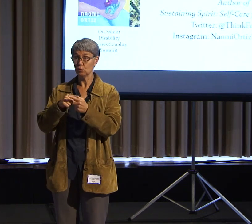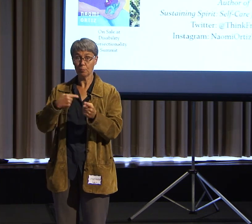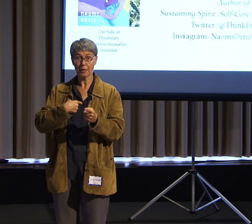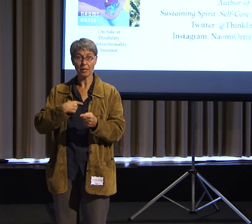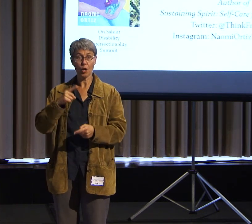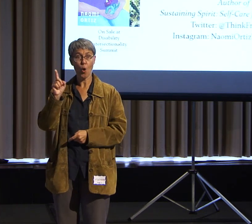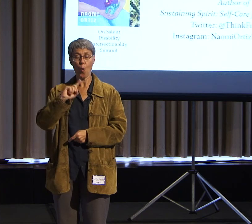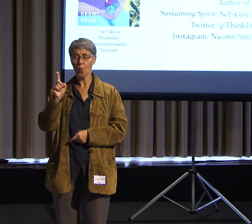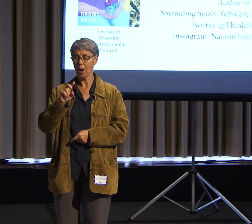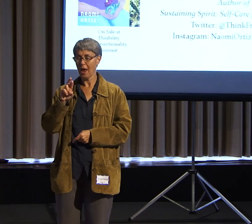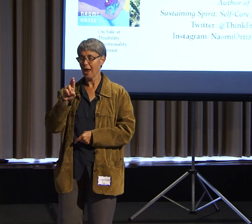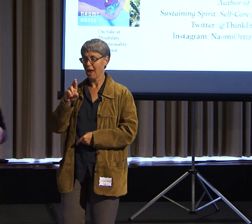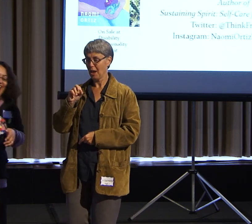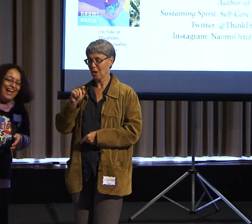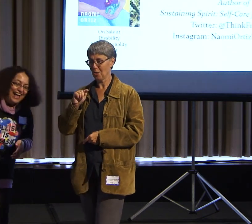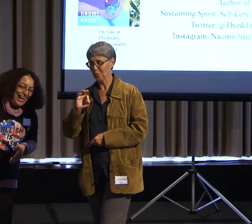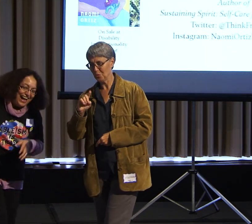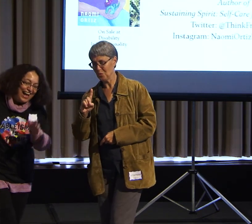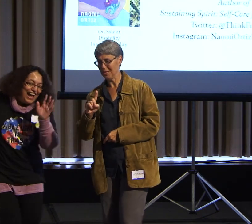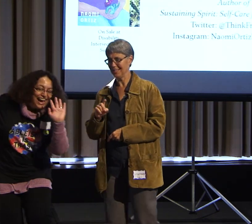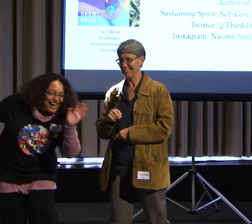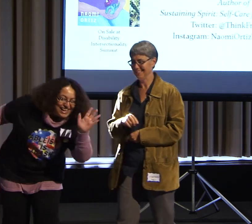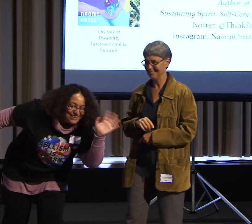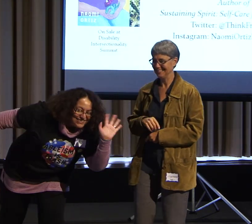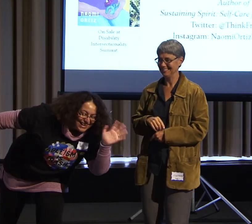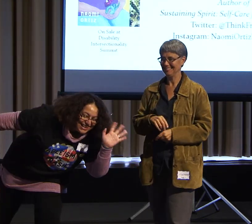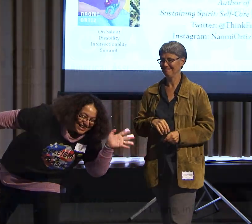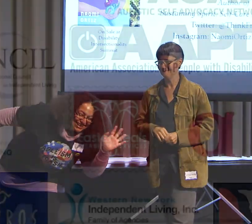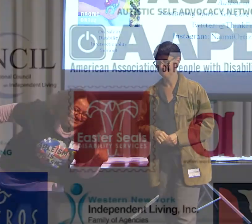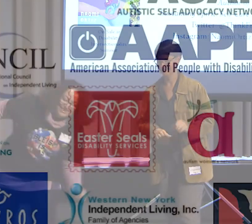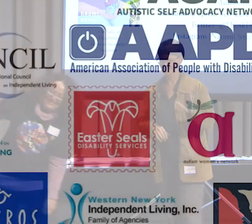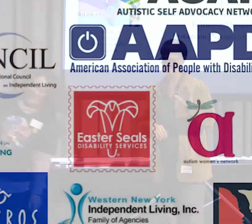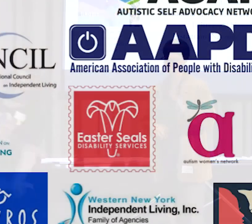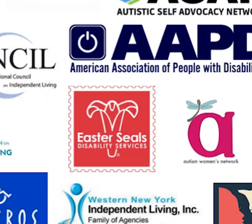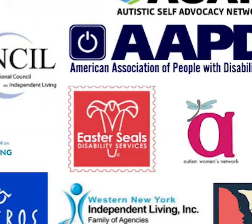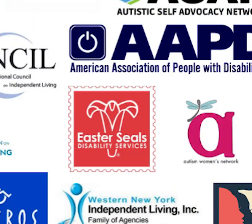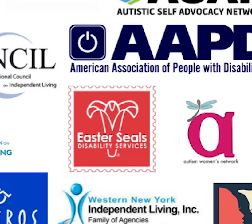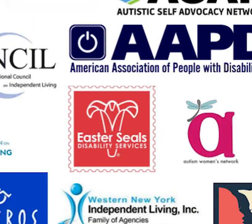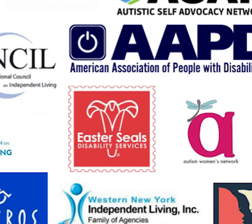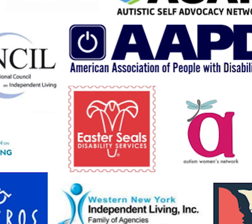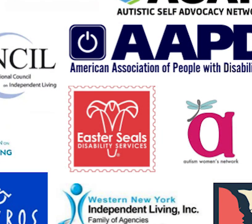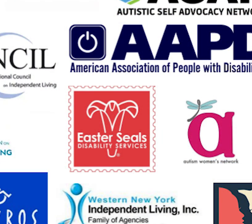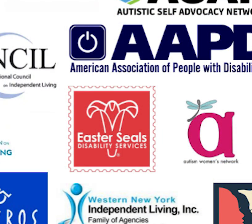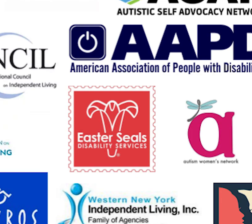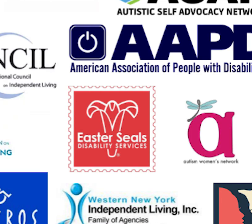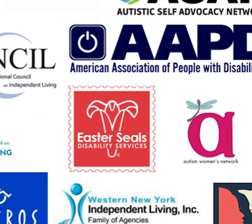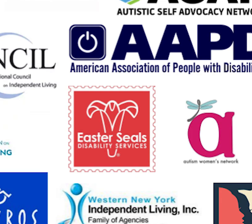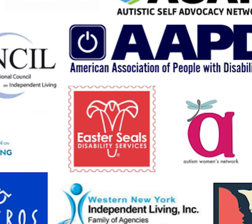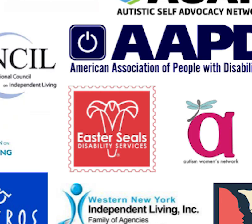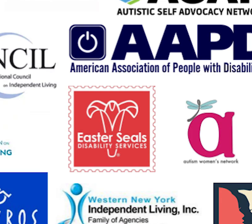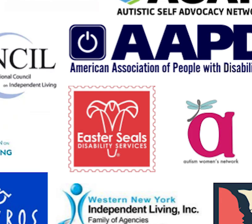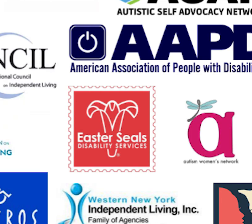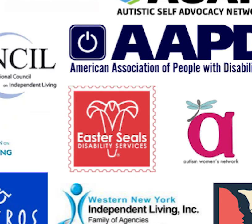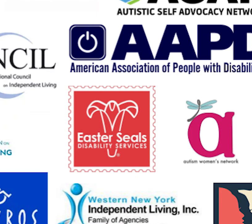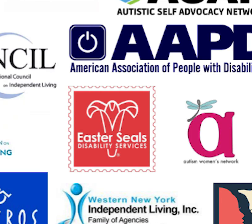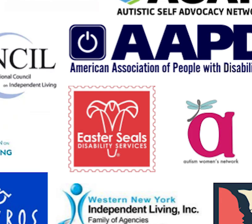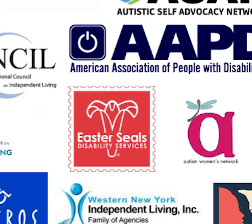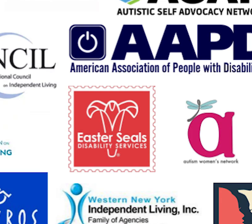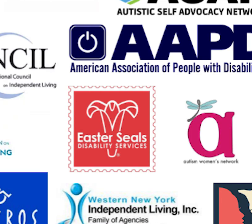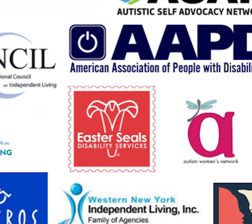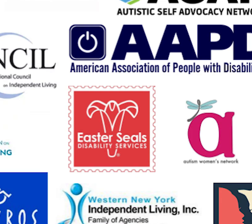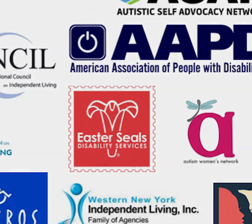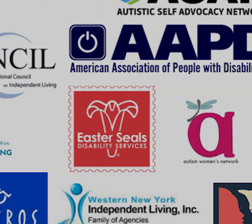self. This has been fun. So please find me after, and I don't know if we have another session in here